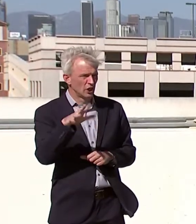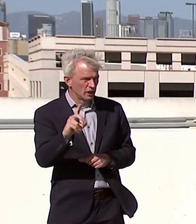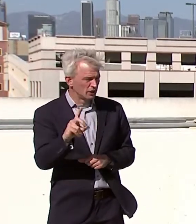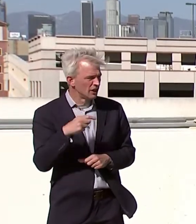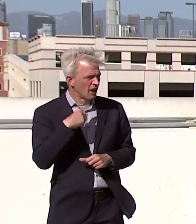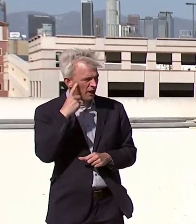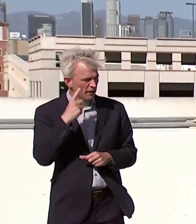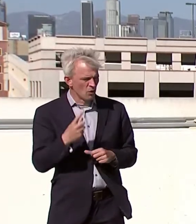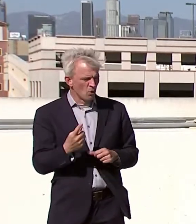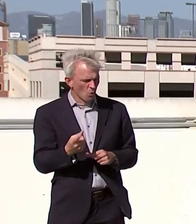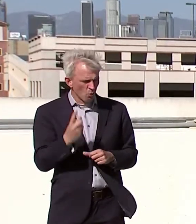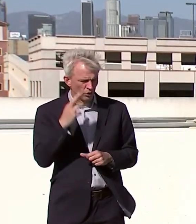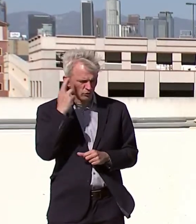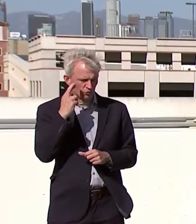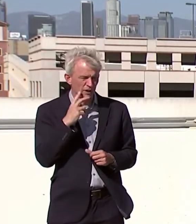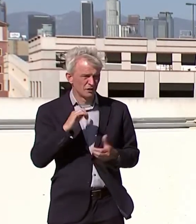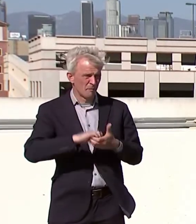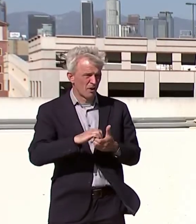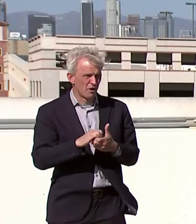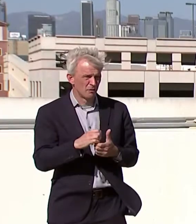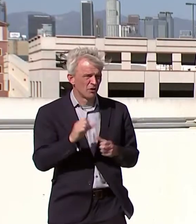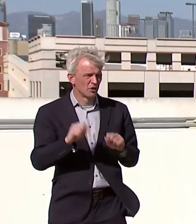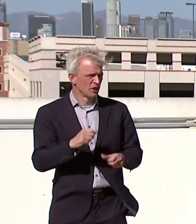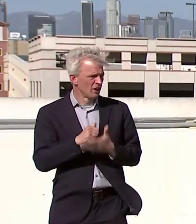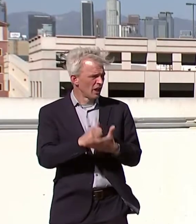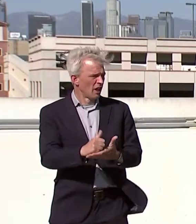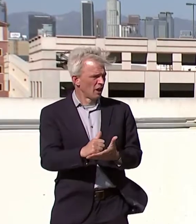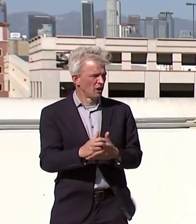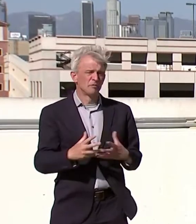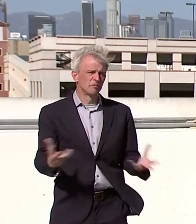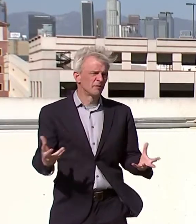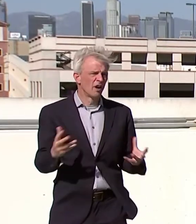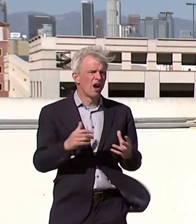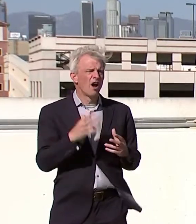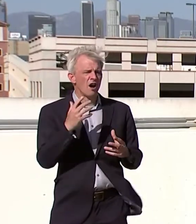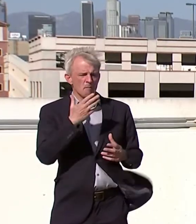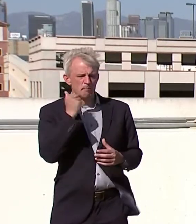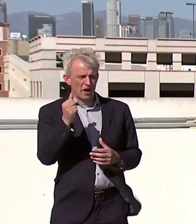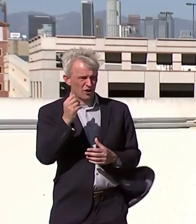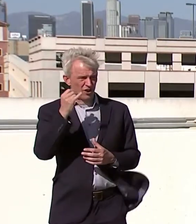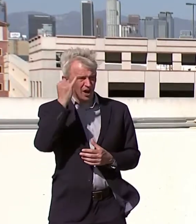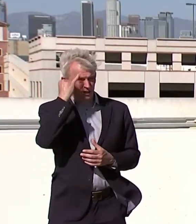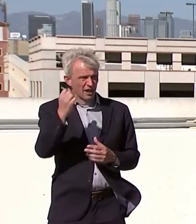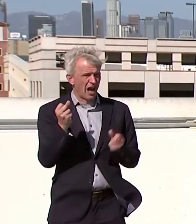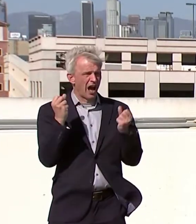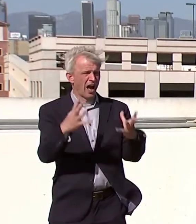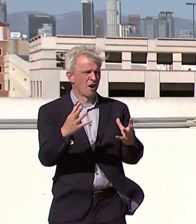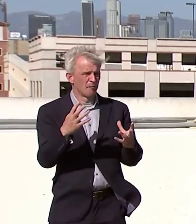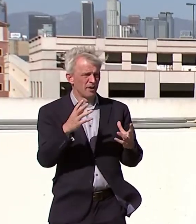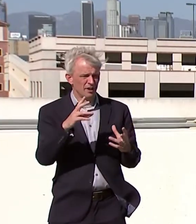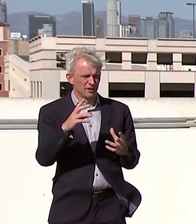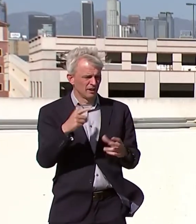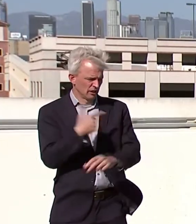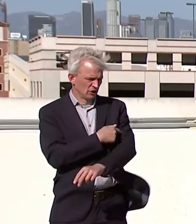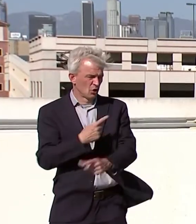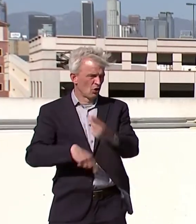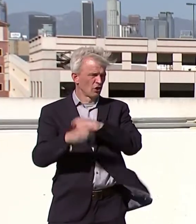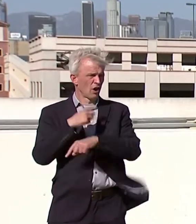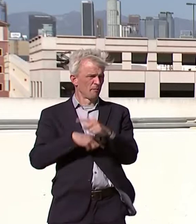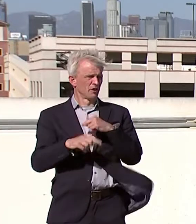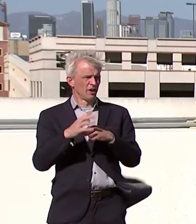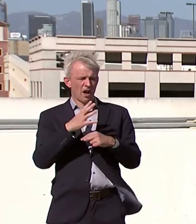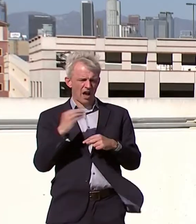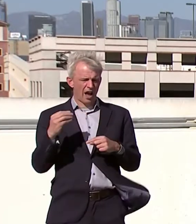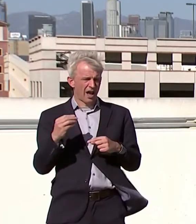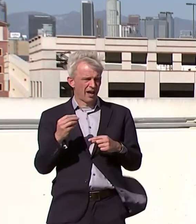be helpful is if we can get better transparency about how many doses come in, and in total, how many doses end up available to be